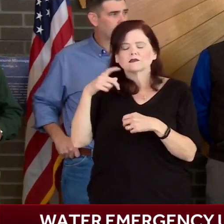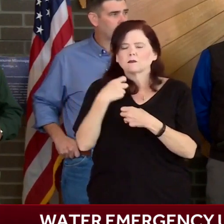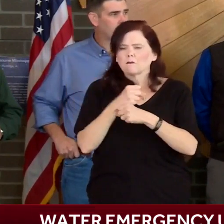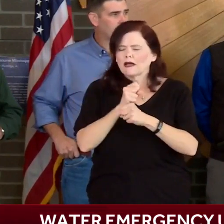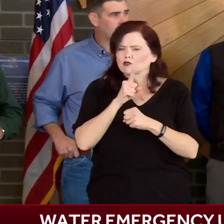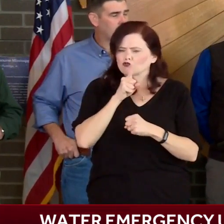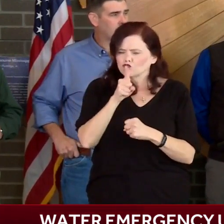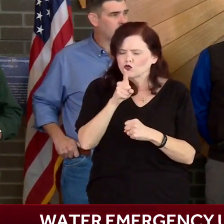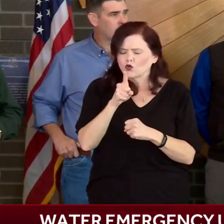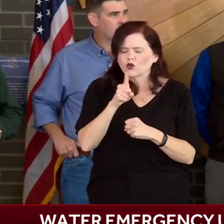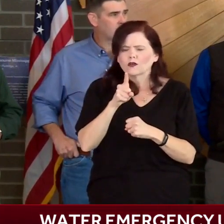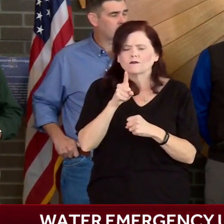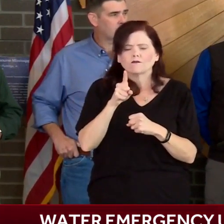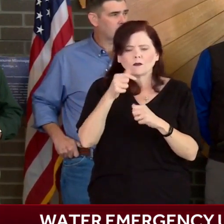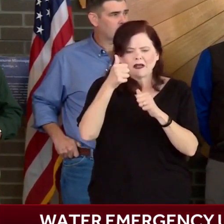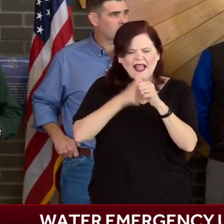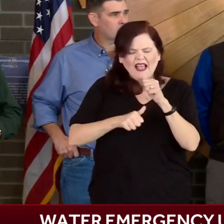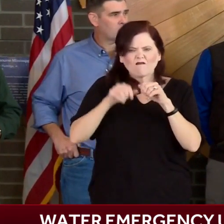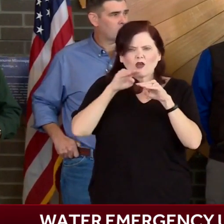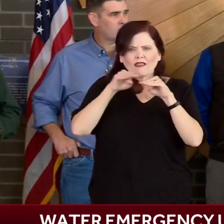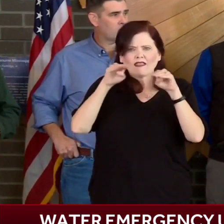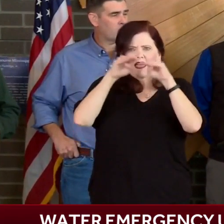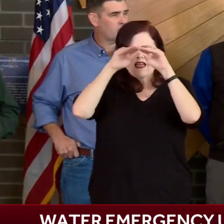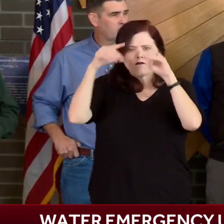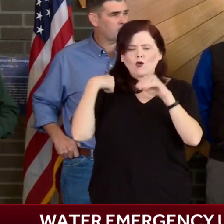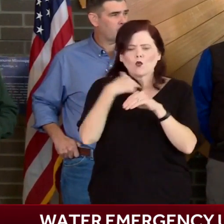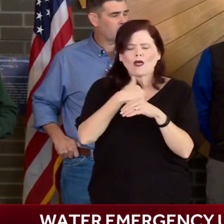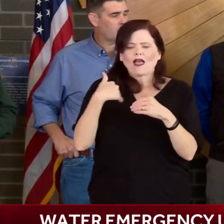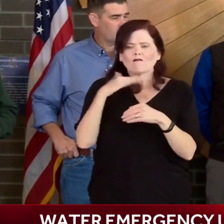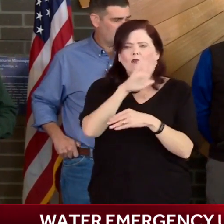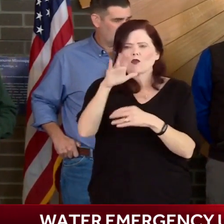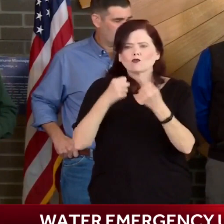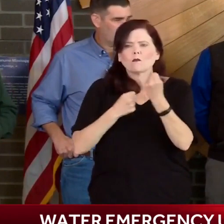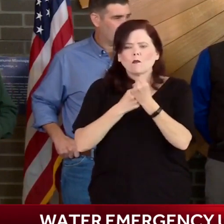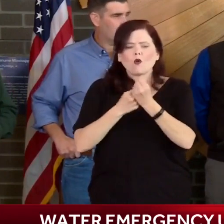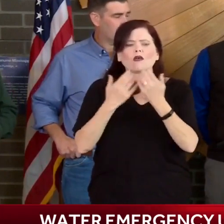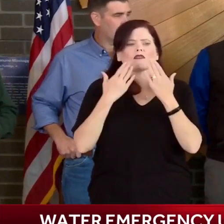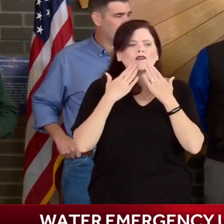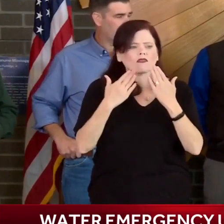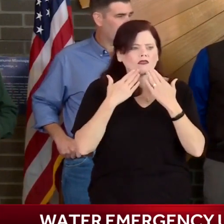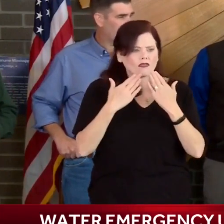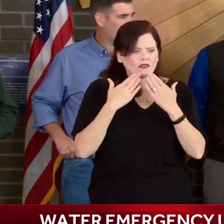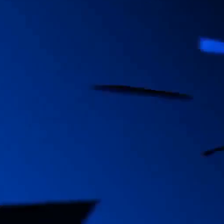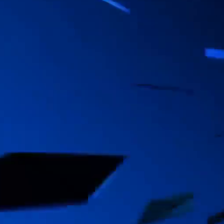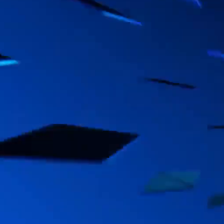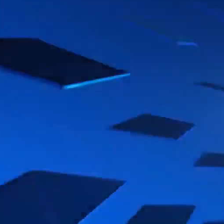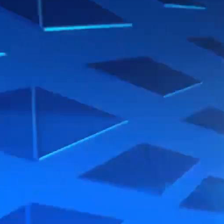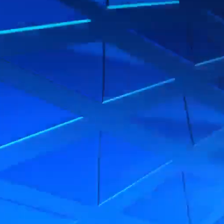ensure that from every level we have that support. Thank you. Thank you, Mayor.